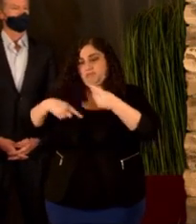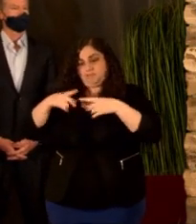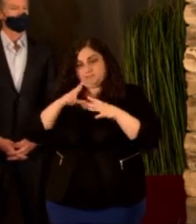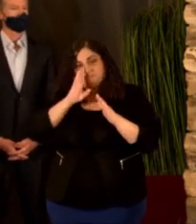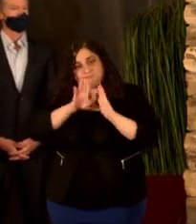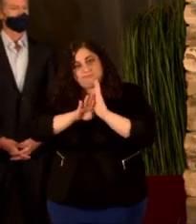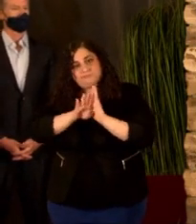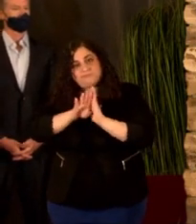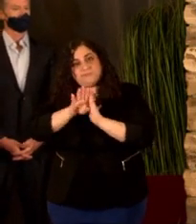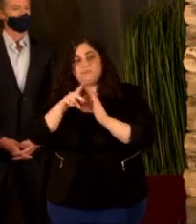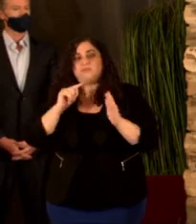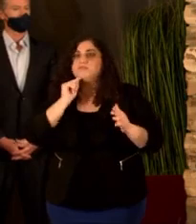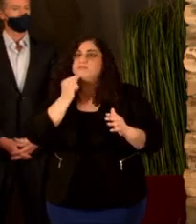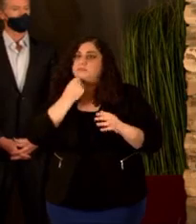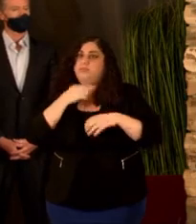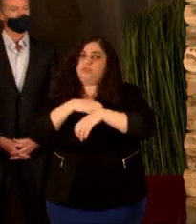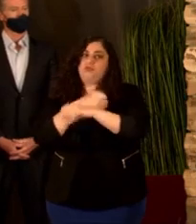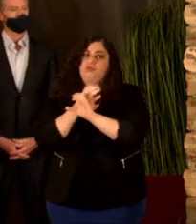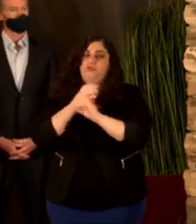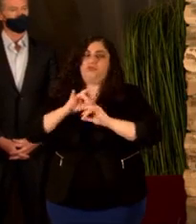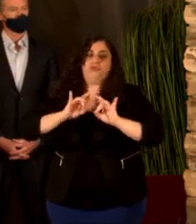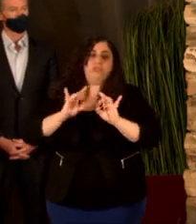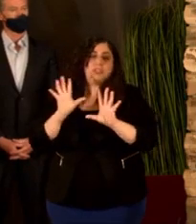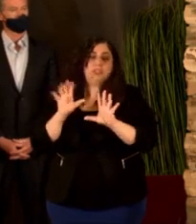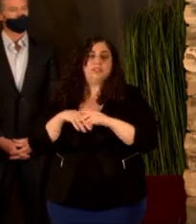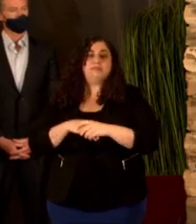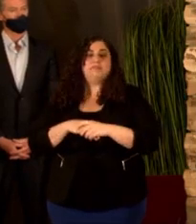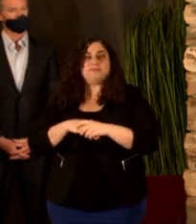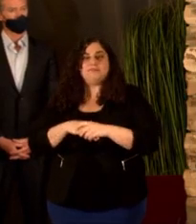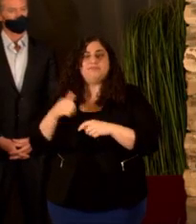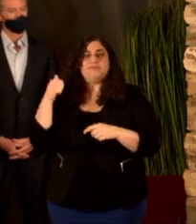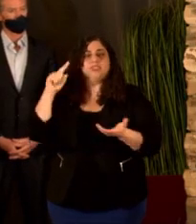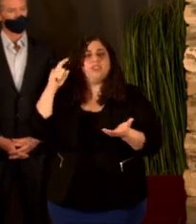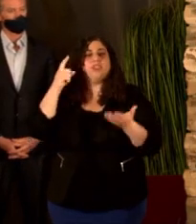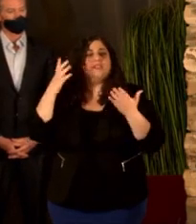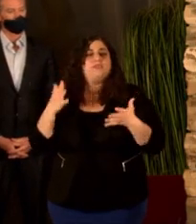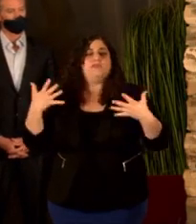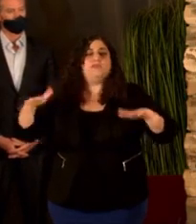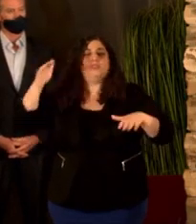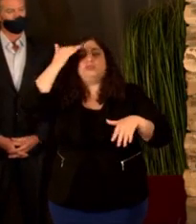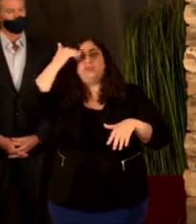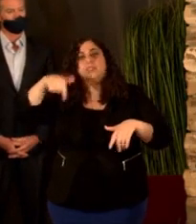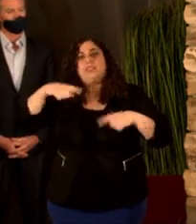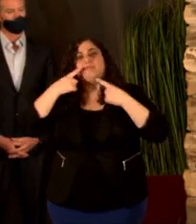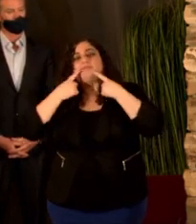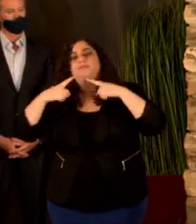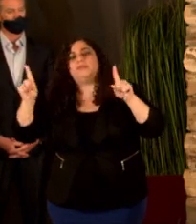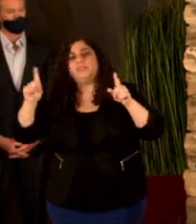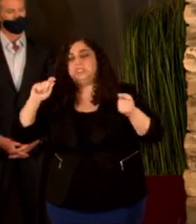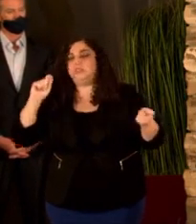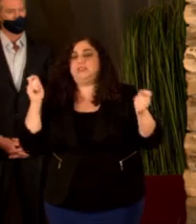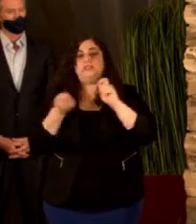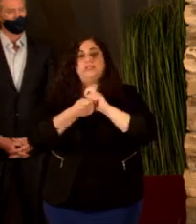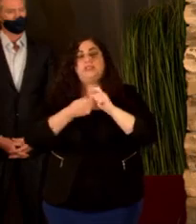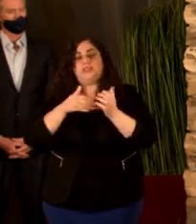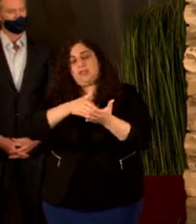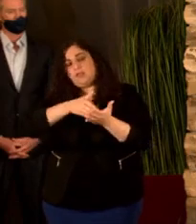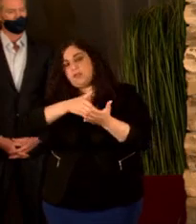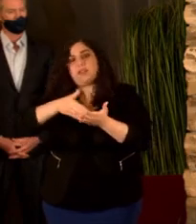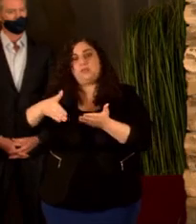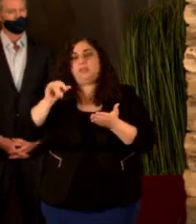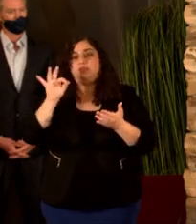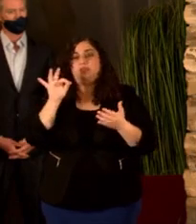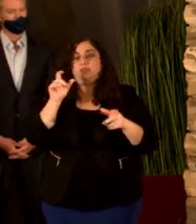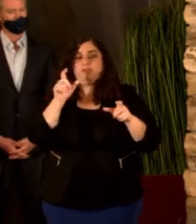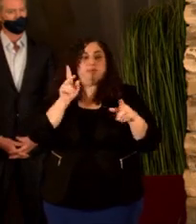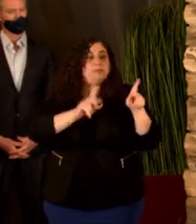think you know better than most, this announcement will make a world of difference in the lives of thousands of Californians up and down